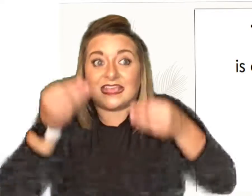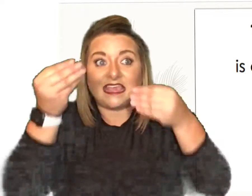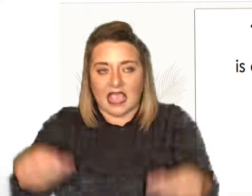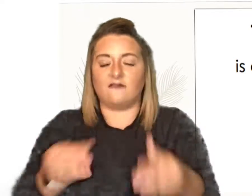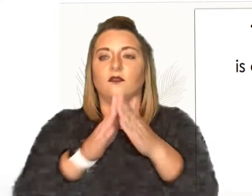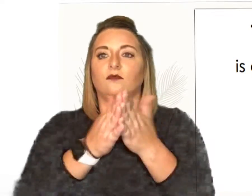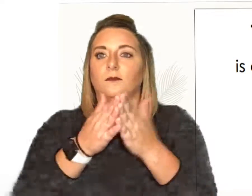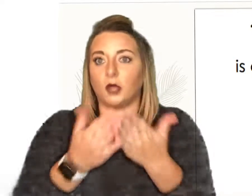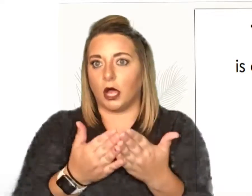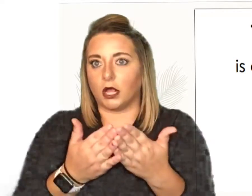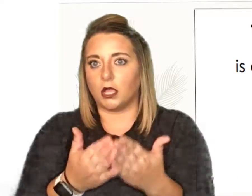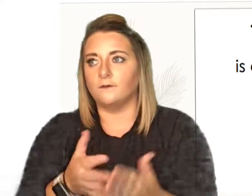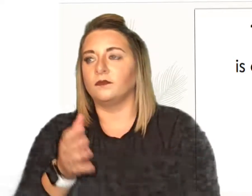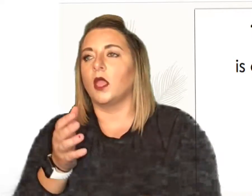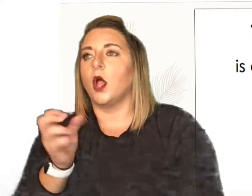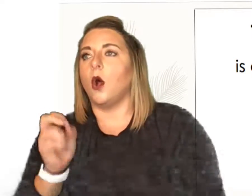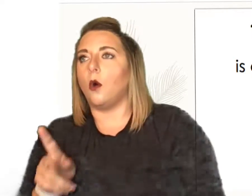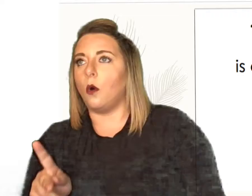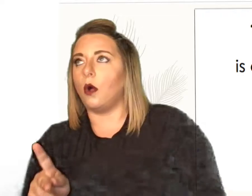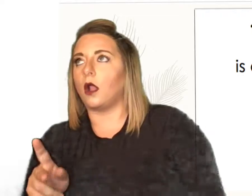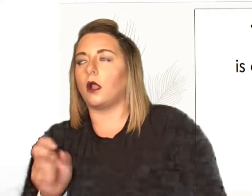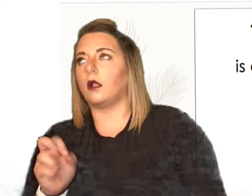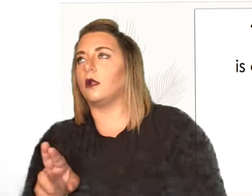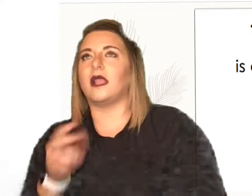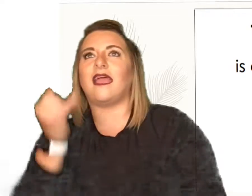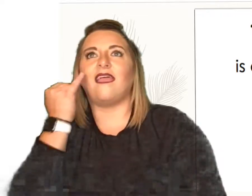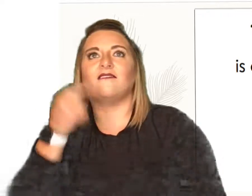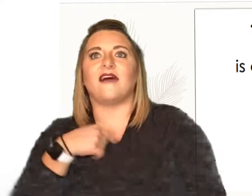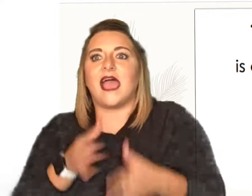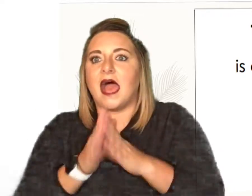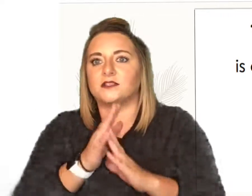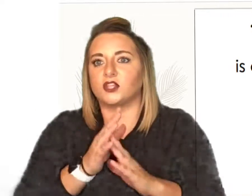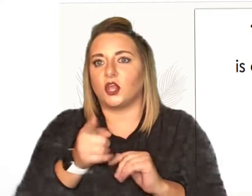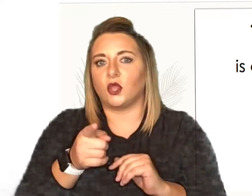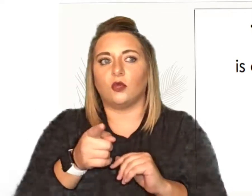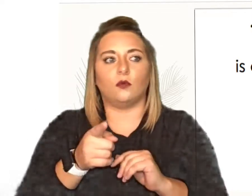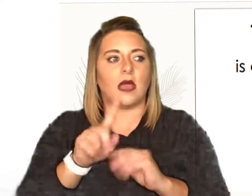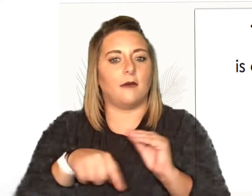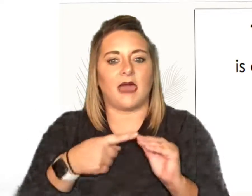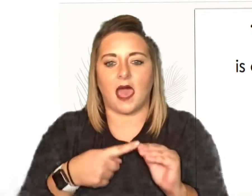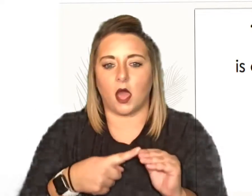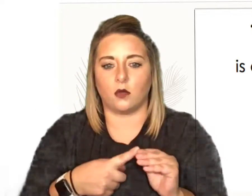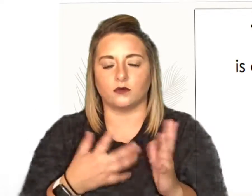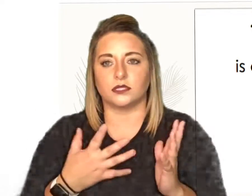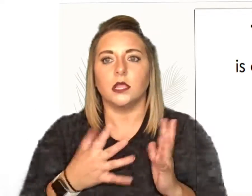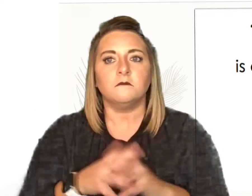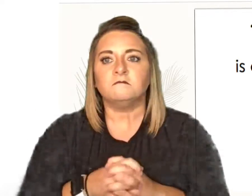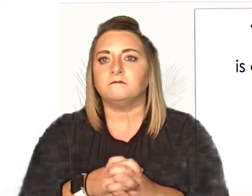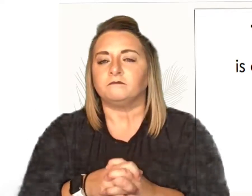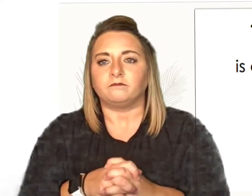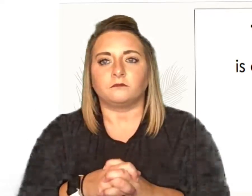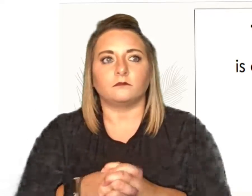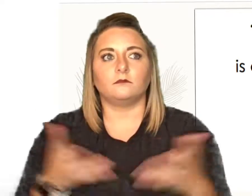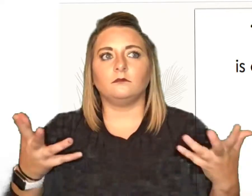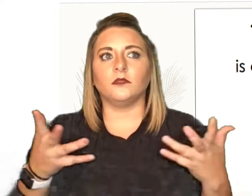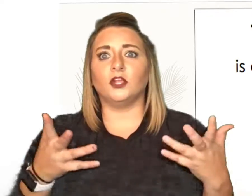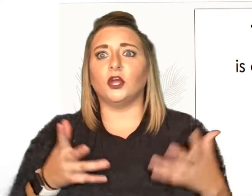person that gave you the book. Or if I asked you about,